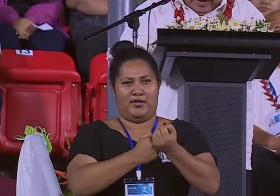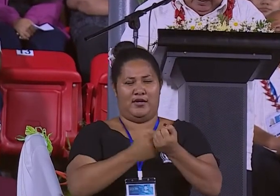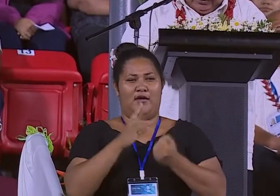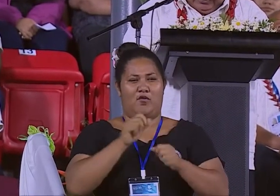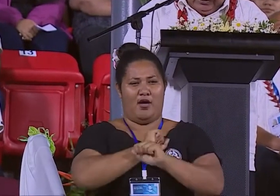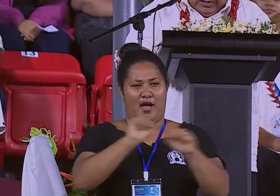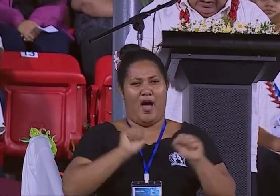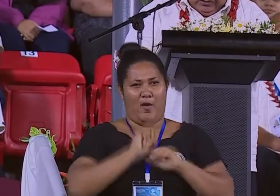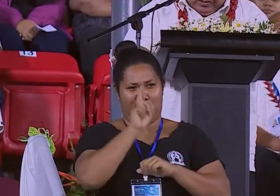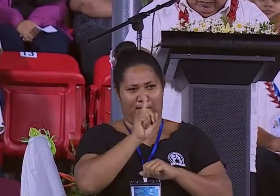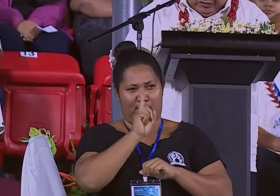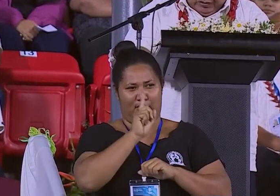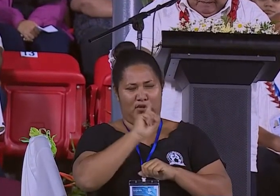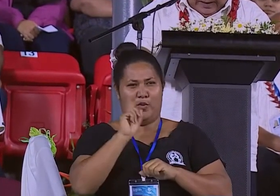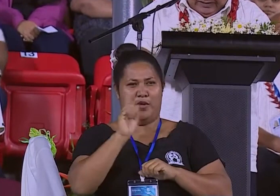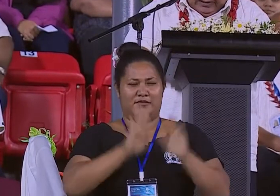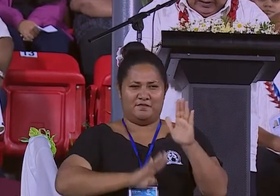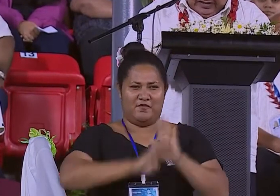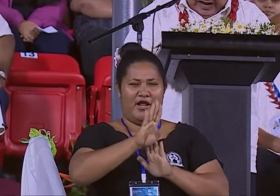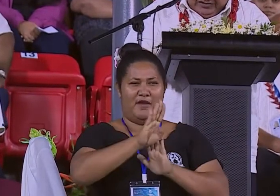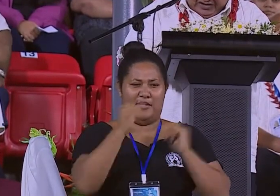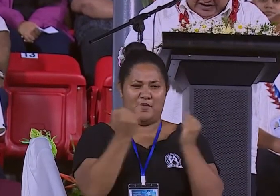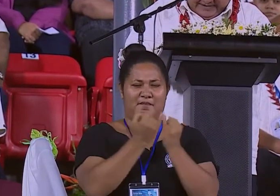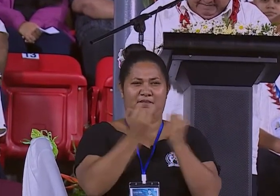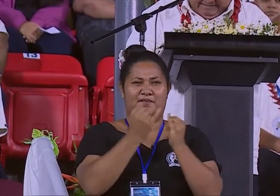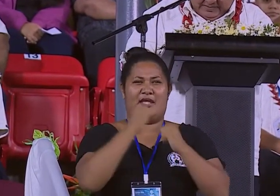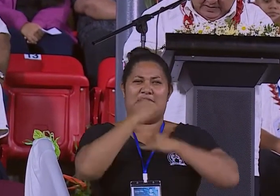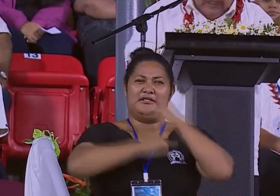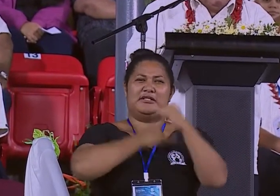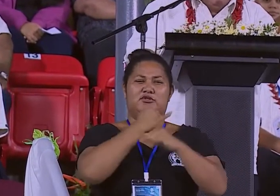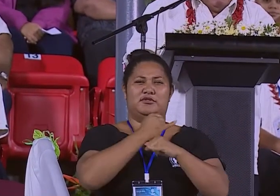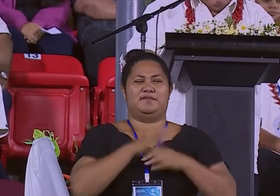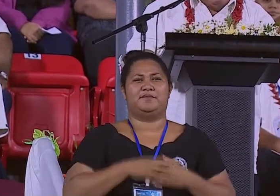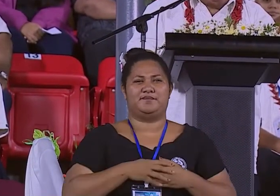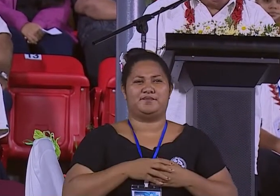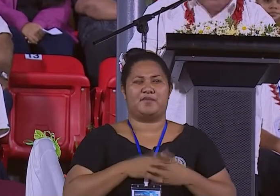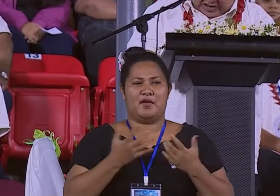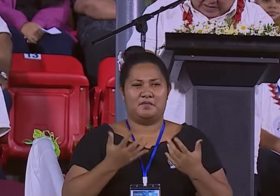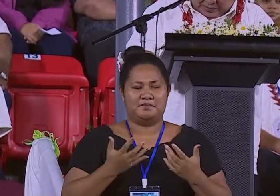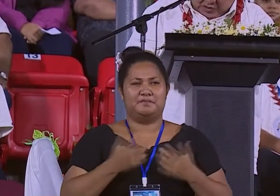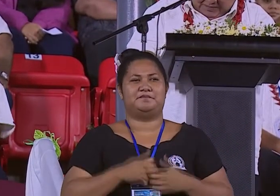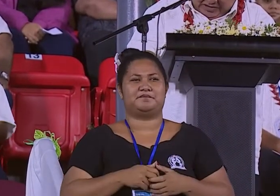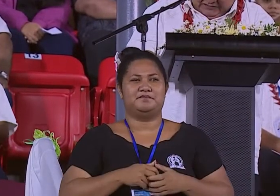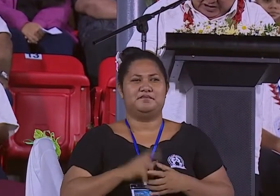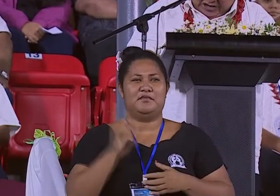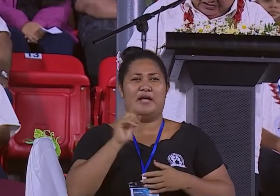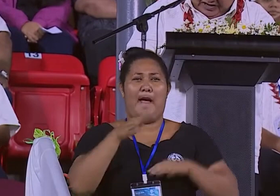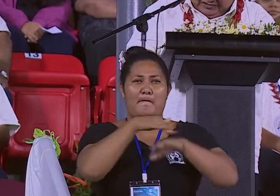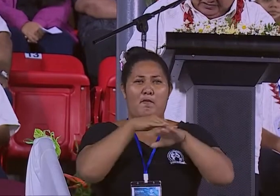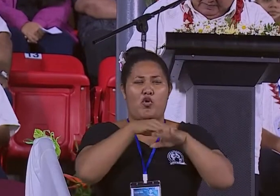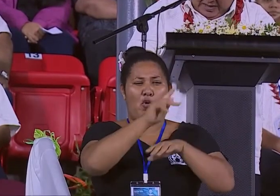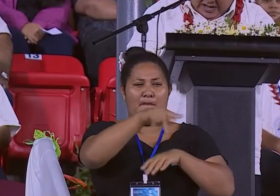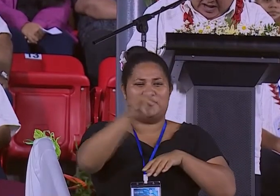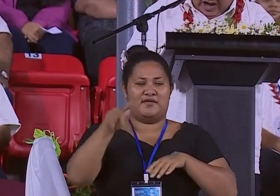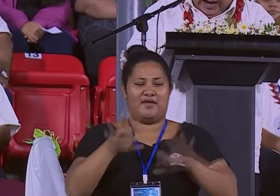provide support for our peoples to compete internationally. As